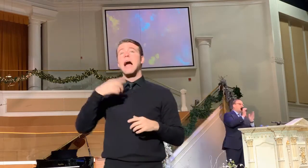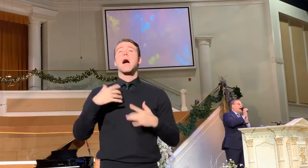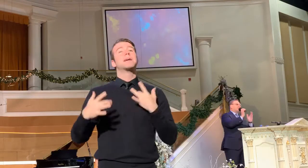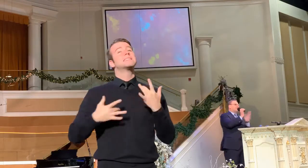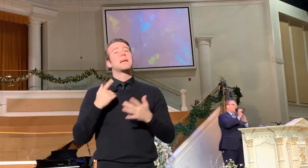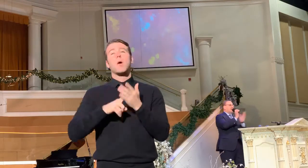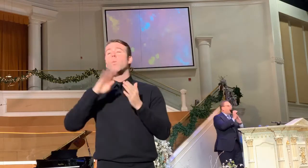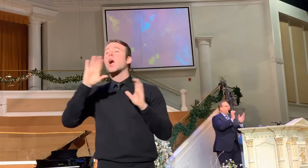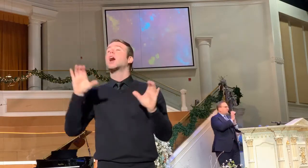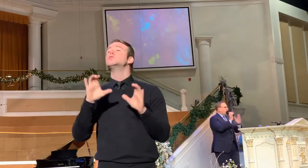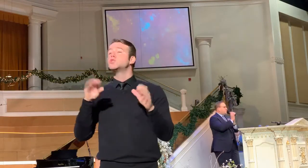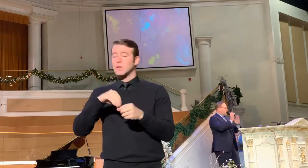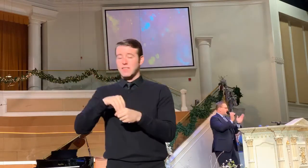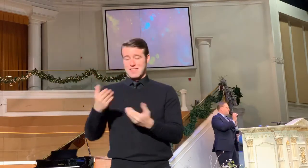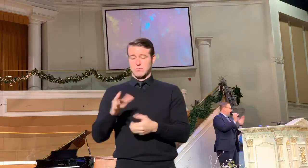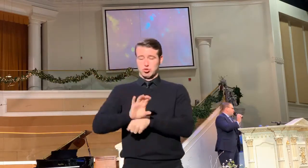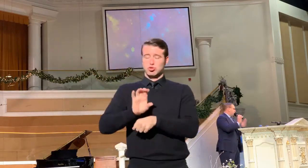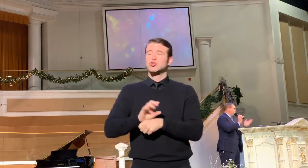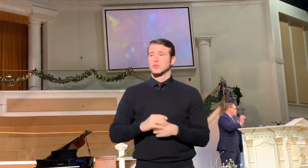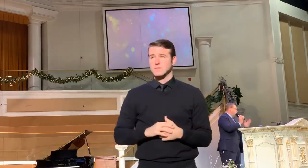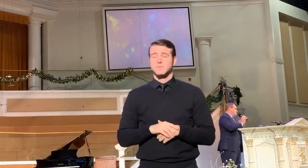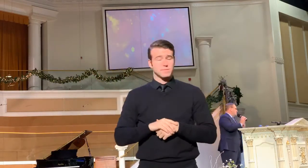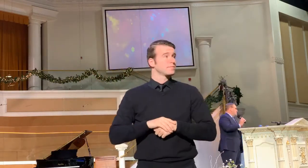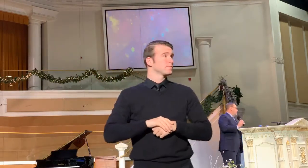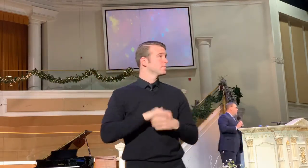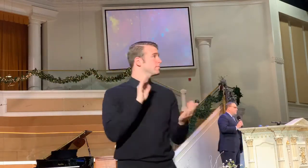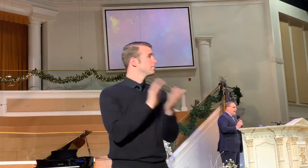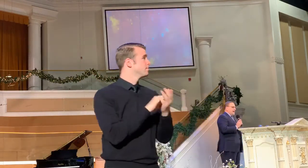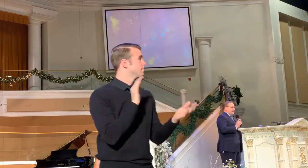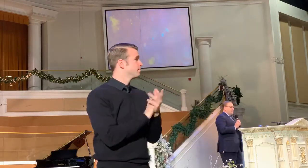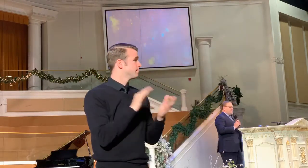excited about what God's doing in our church.